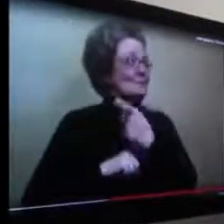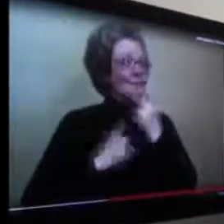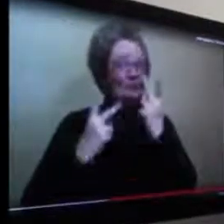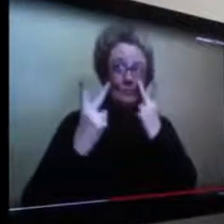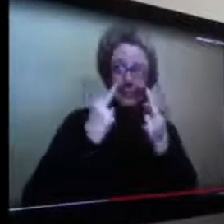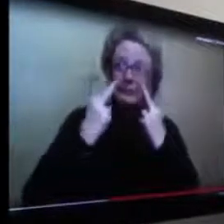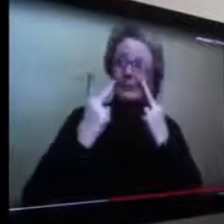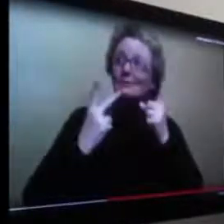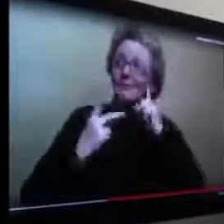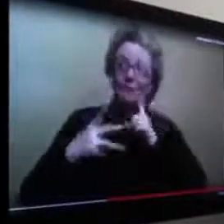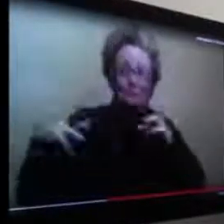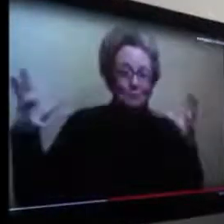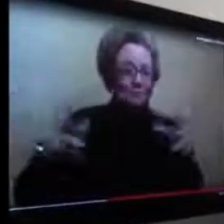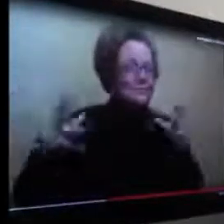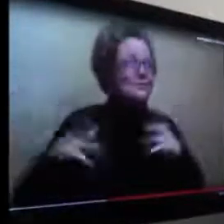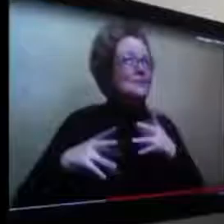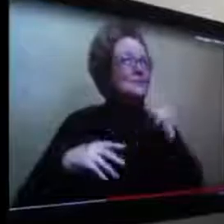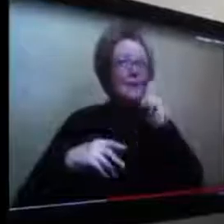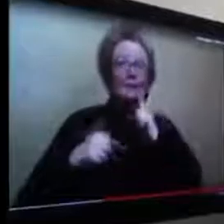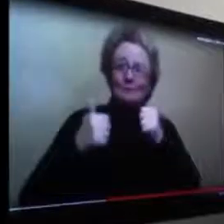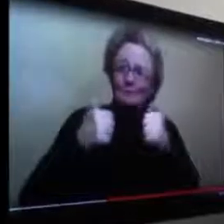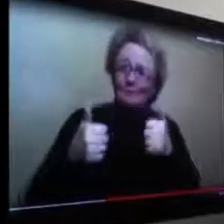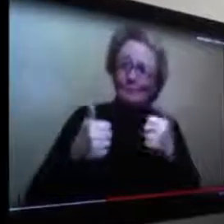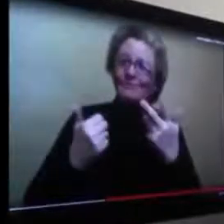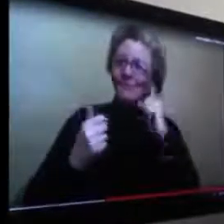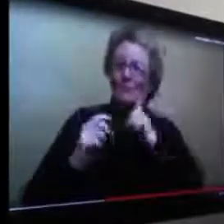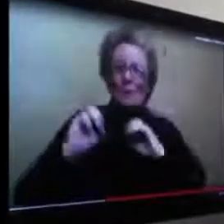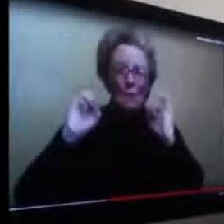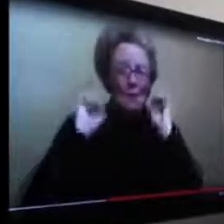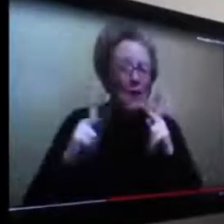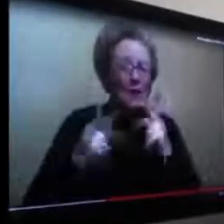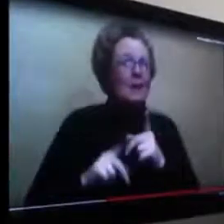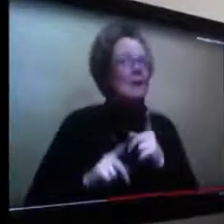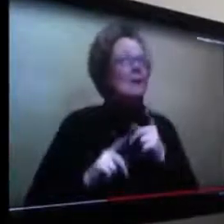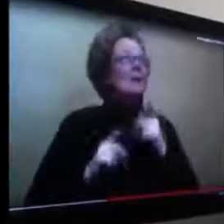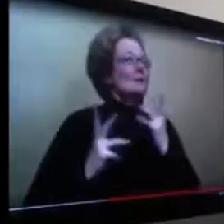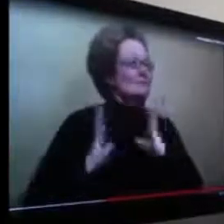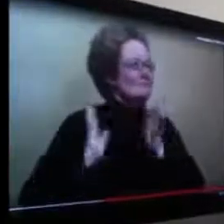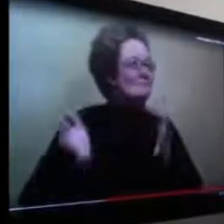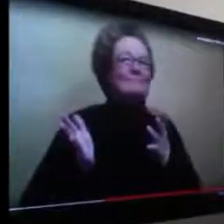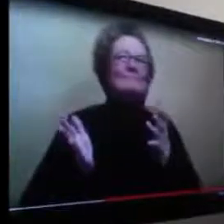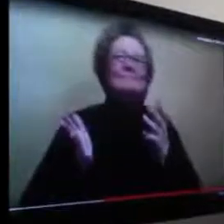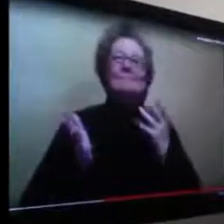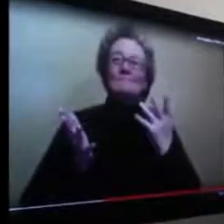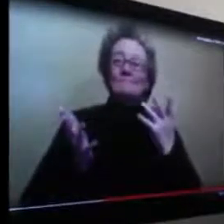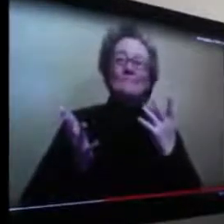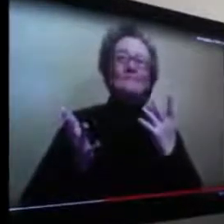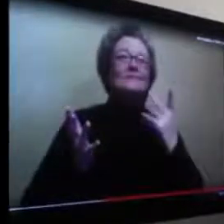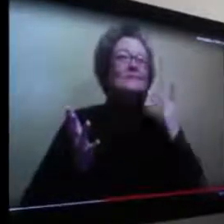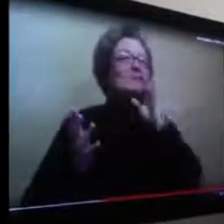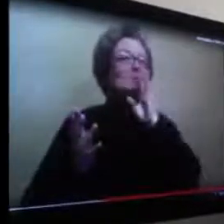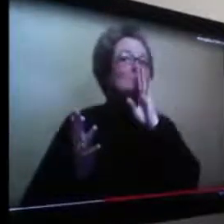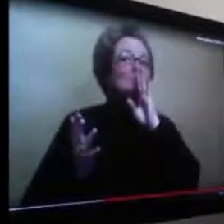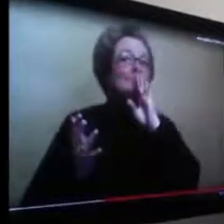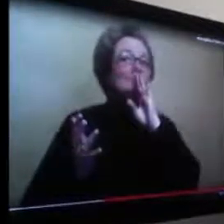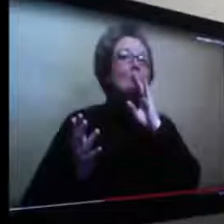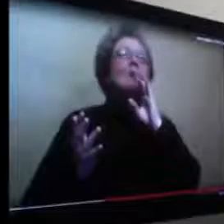not judge too harshly, but however, that situation, I'd say that perhaps the person was rude or perhaps they